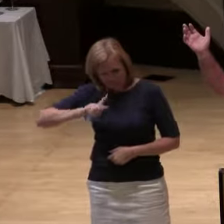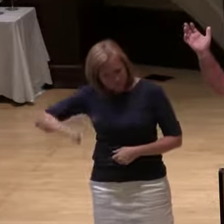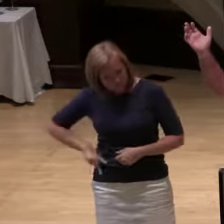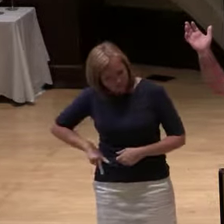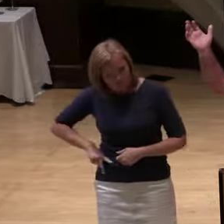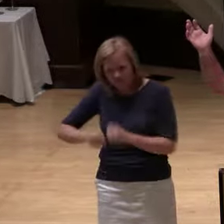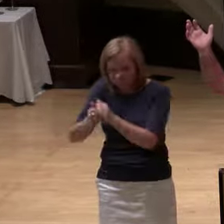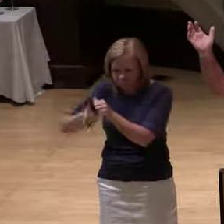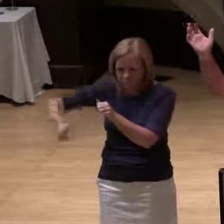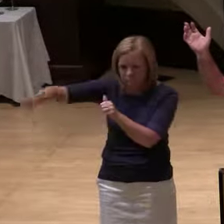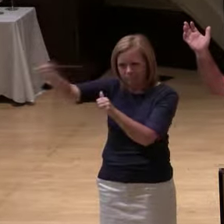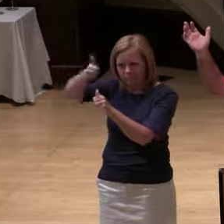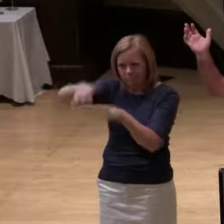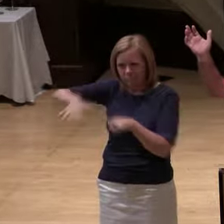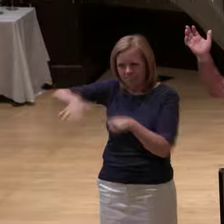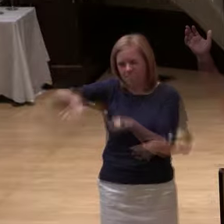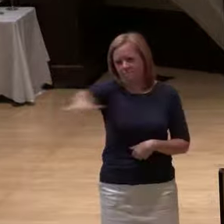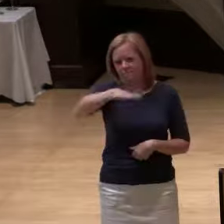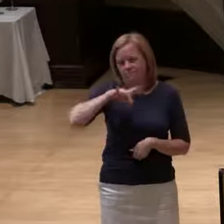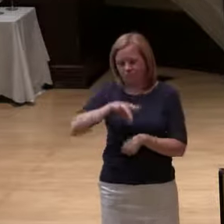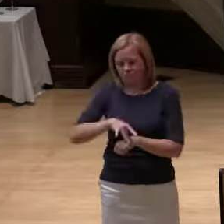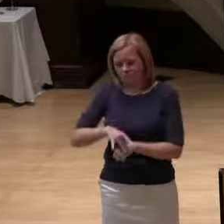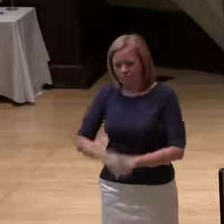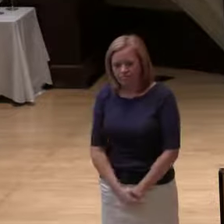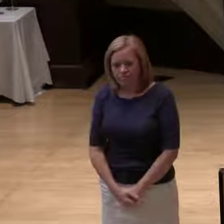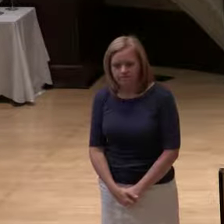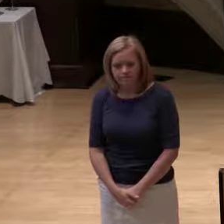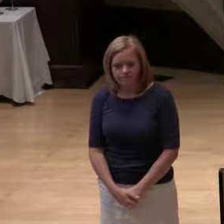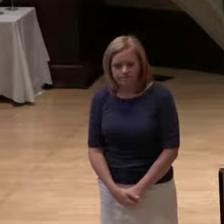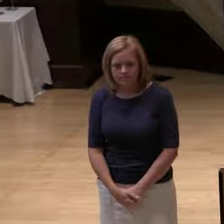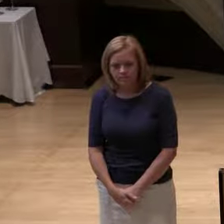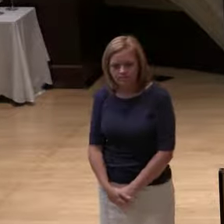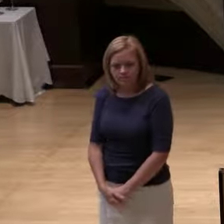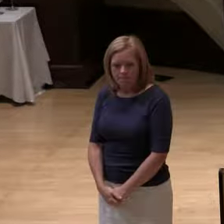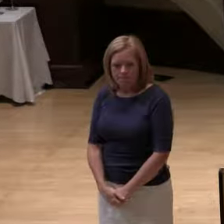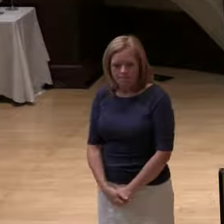Lord is King, the Most High over all the earth.